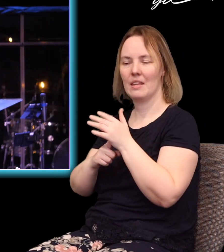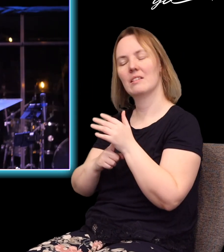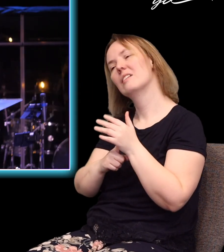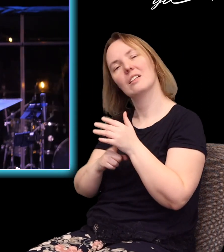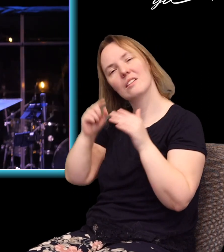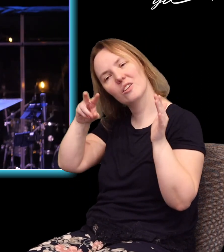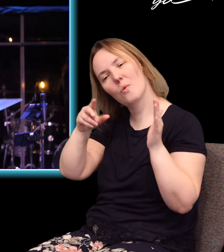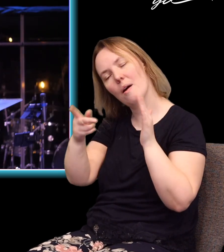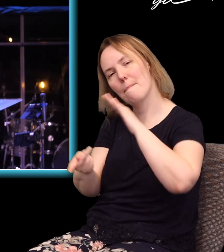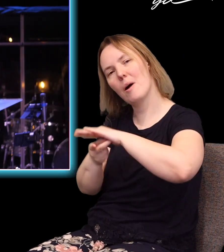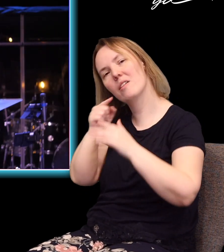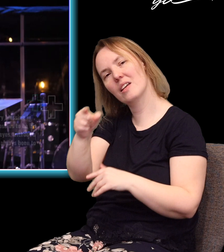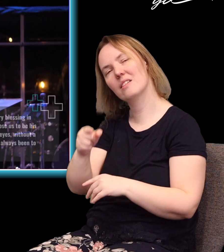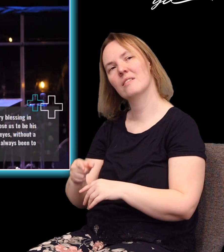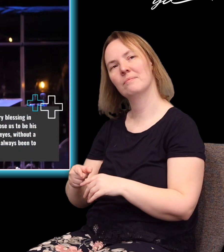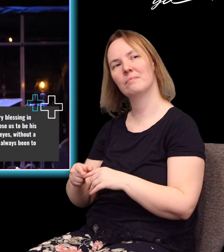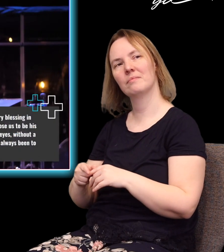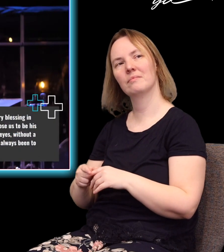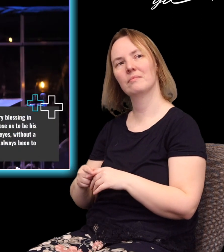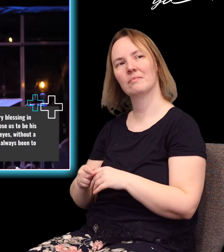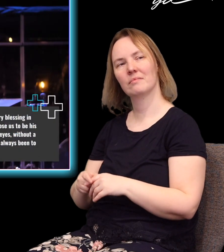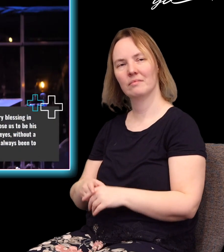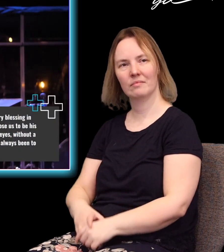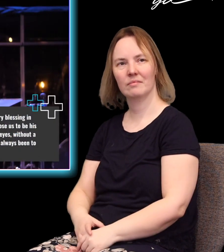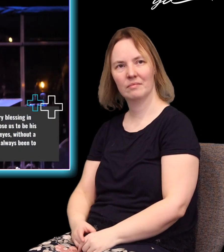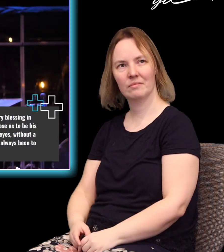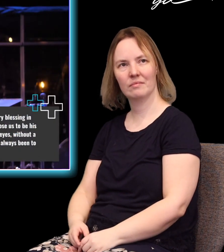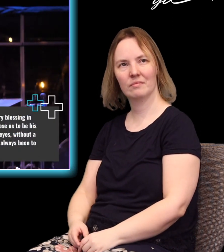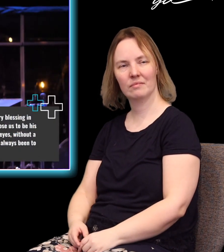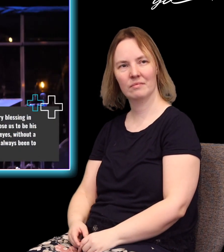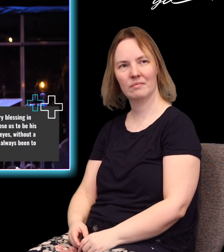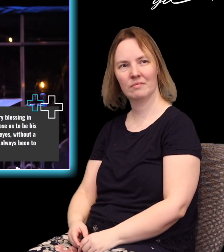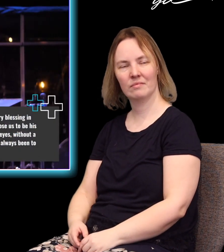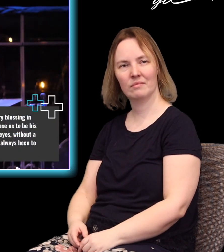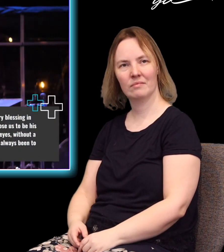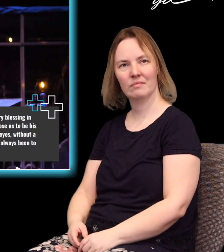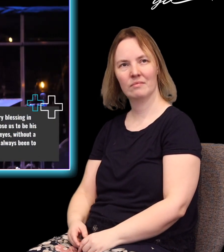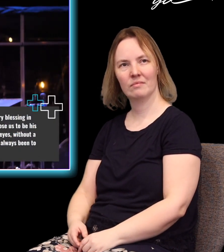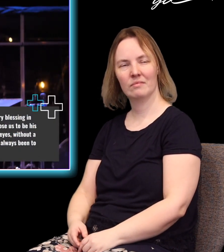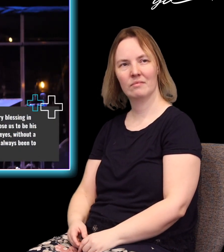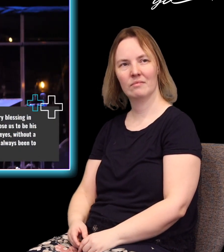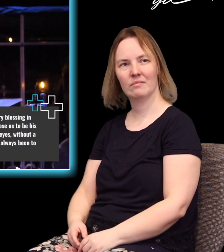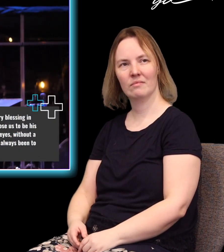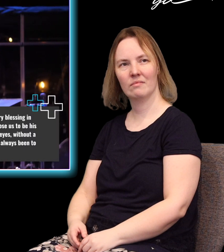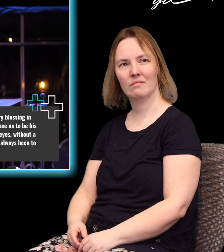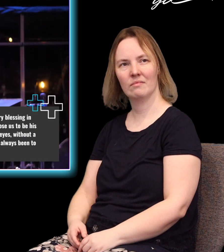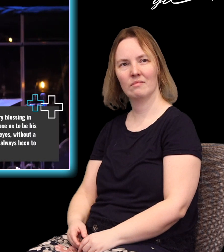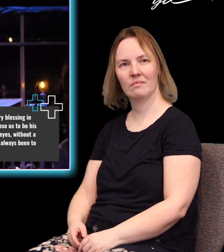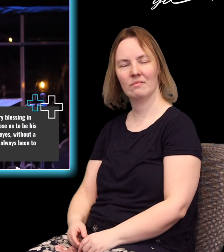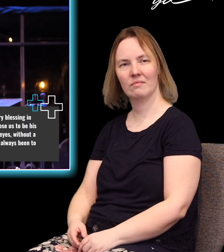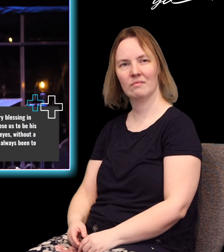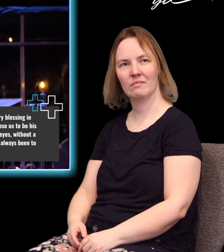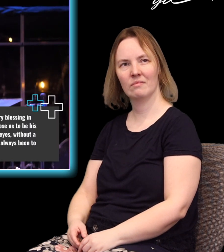Ephesians 1:3-8. Maybe we can read it responsively. I'll read the first one. You can come to verse 4. You can read with me. Paul says, how